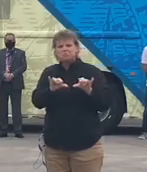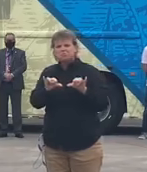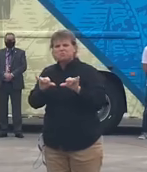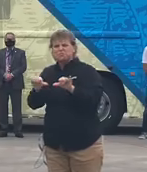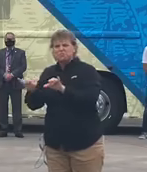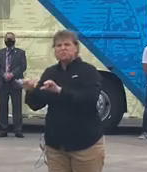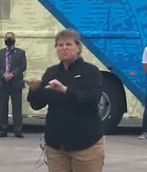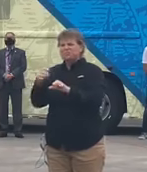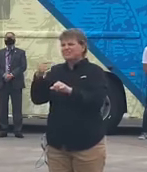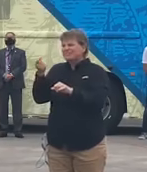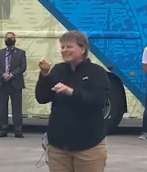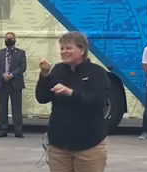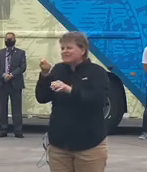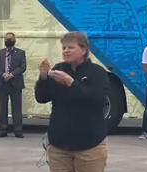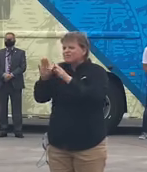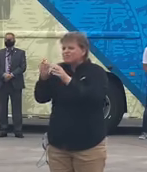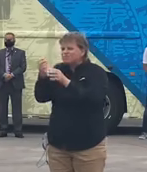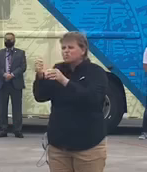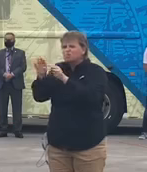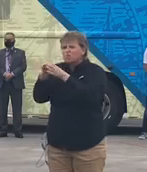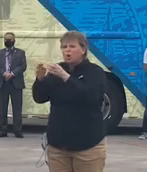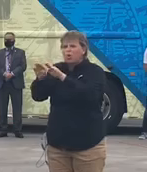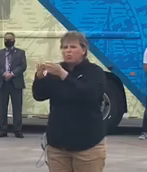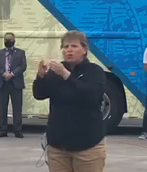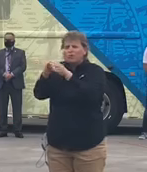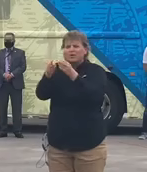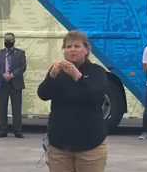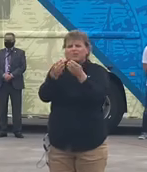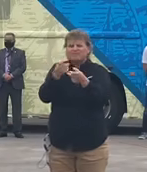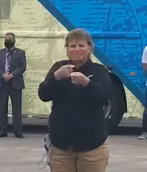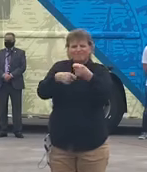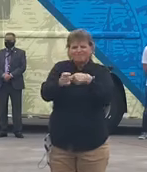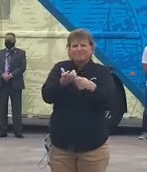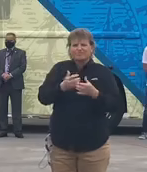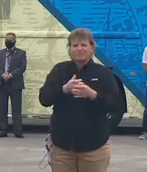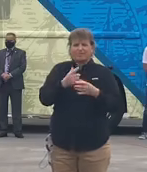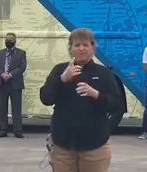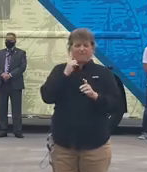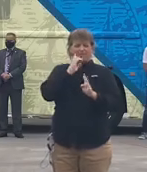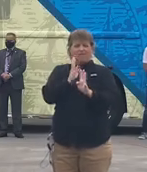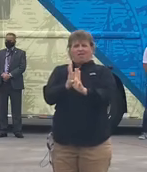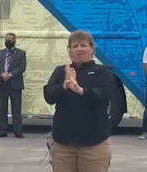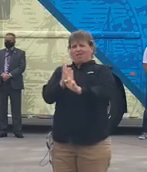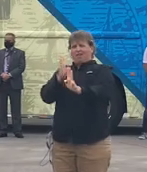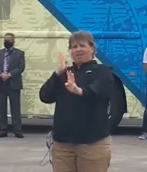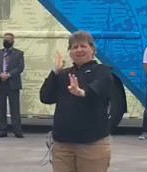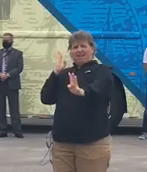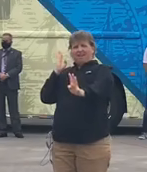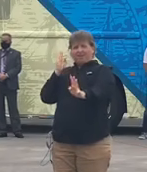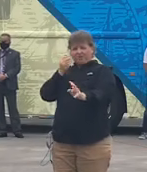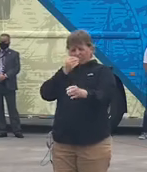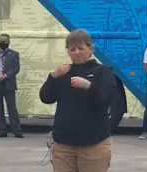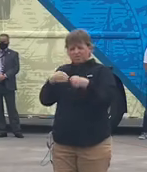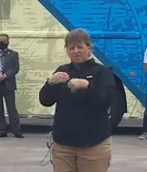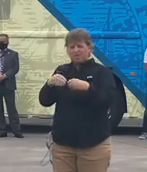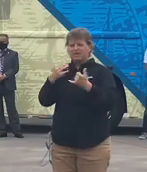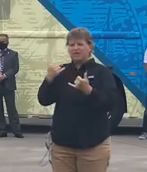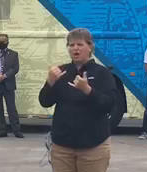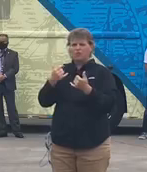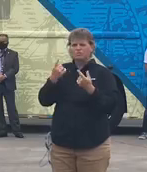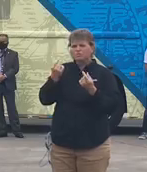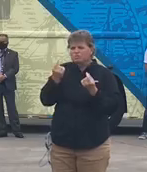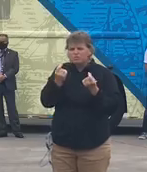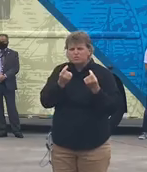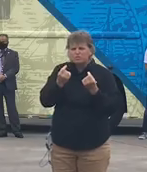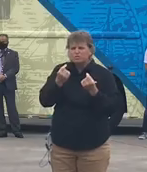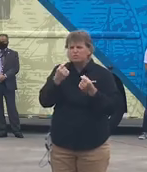Publix, you can sit outside at a restaurant 6 feet away. So these are small, cautious steps. You can do elective